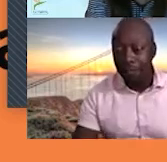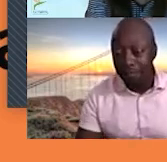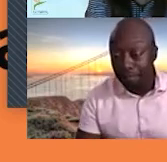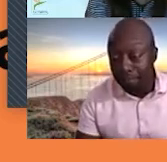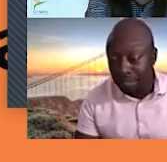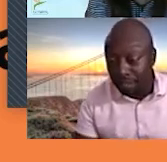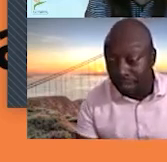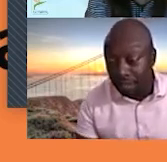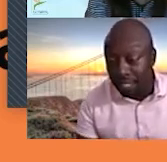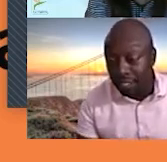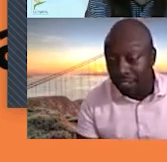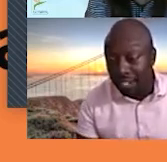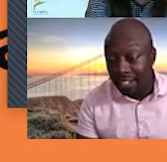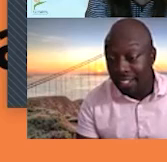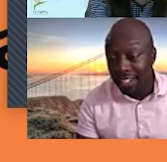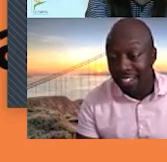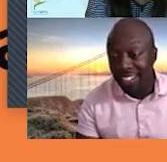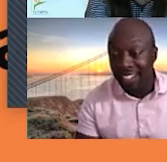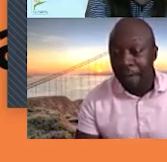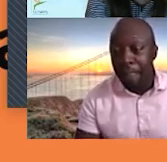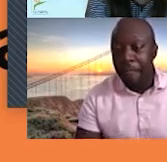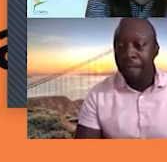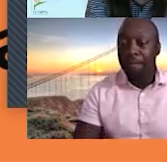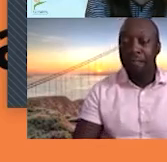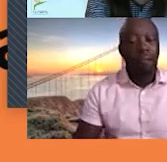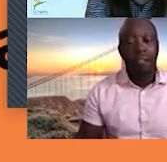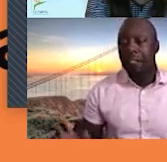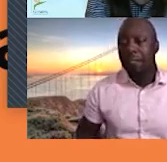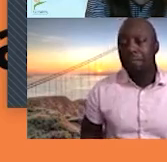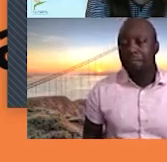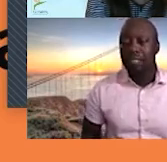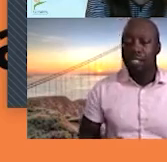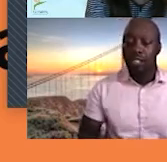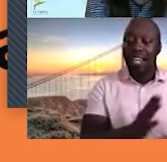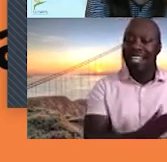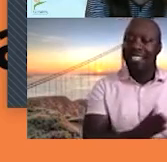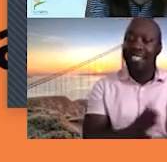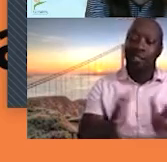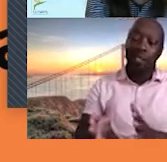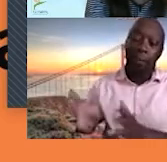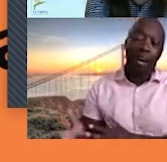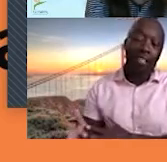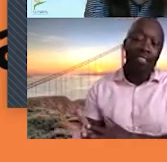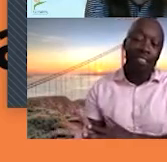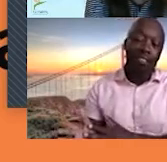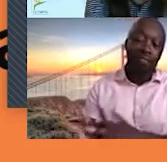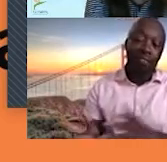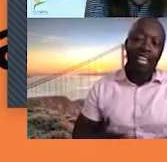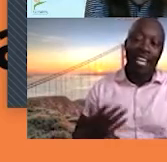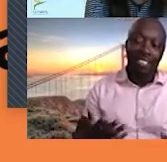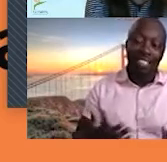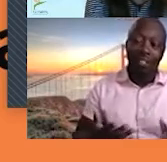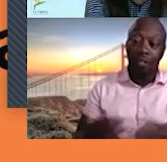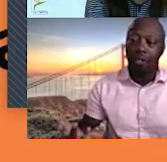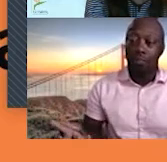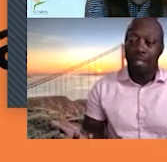you. No, thank you, right here. No, thank you. You're ending it with a positive